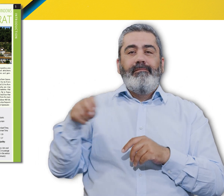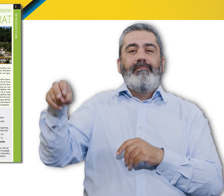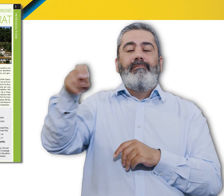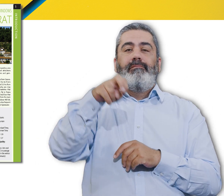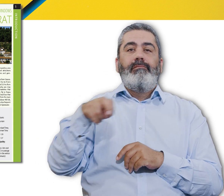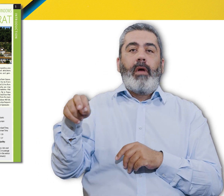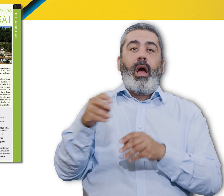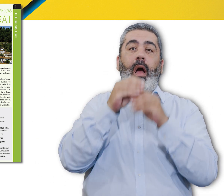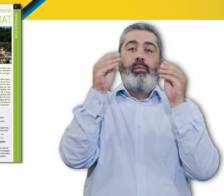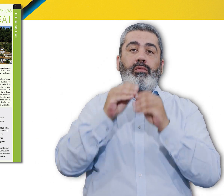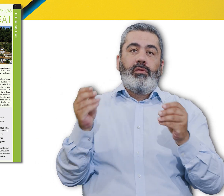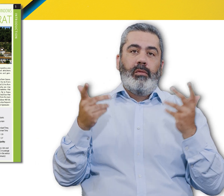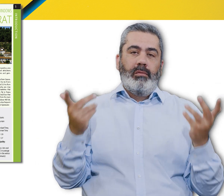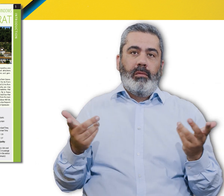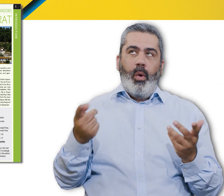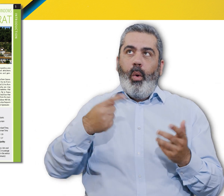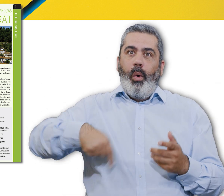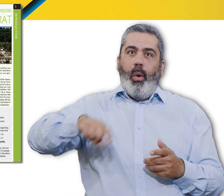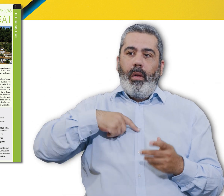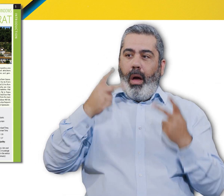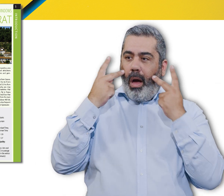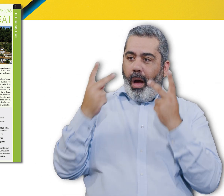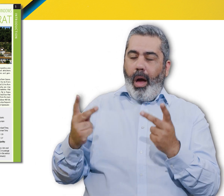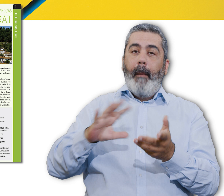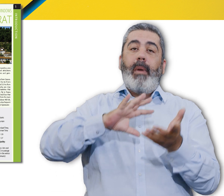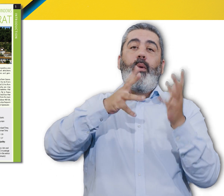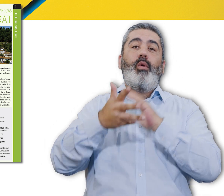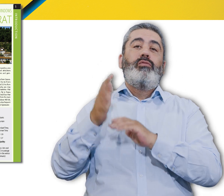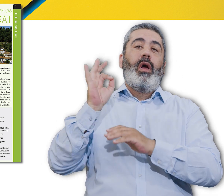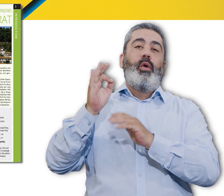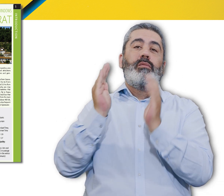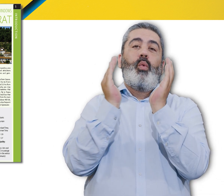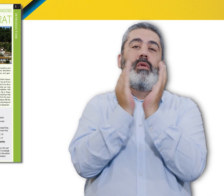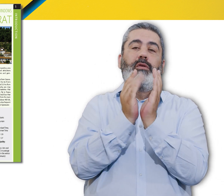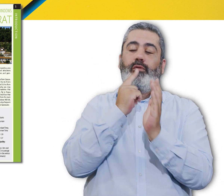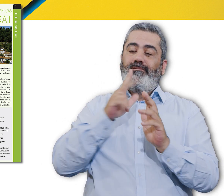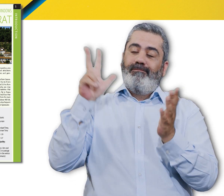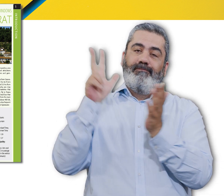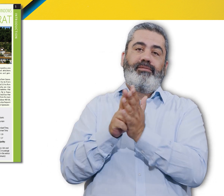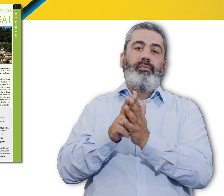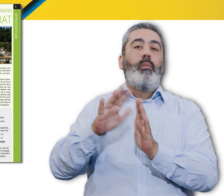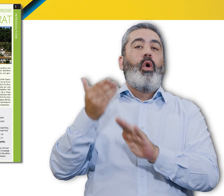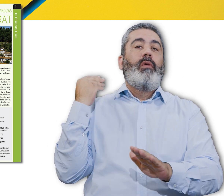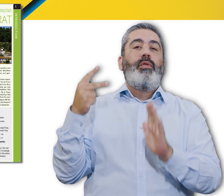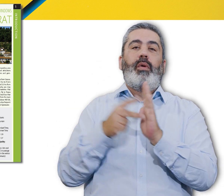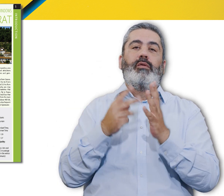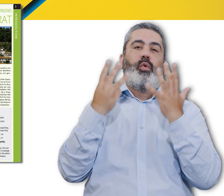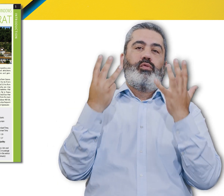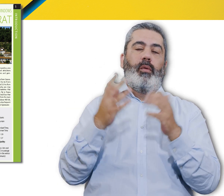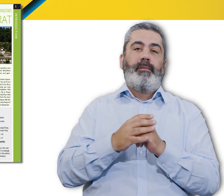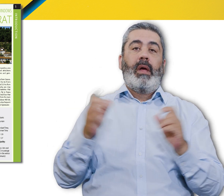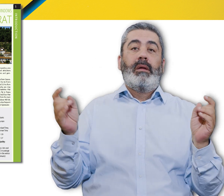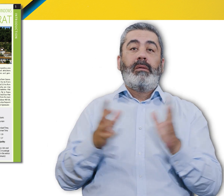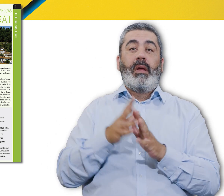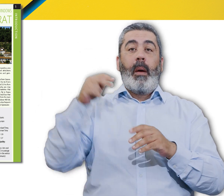winding cobblestone streets helped it land a spot on the list of UNESCO World Heritage Sites in 2008. From a high viewpoint